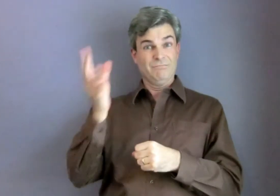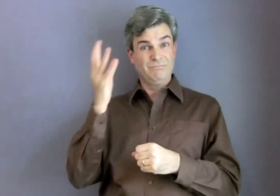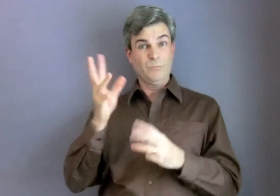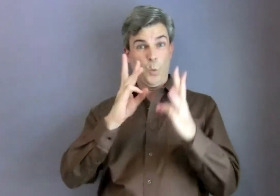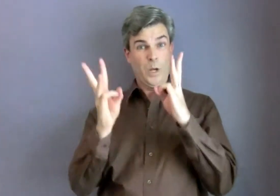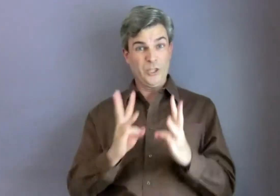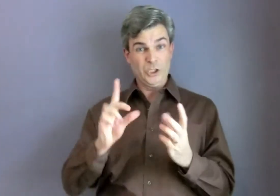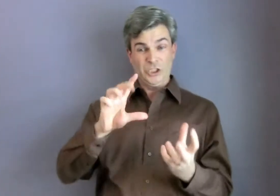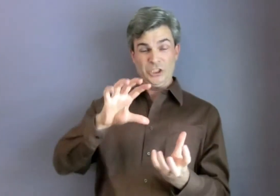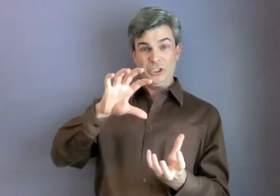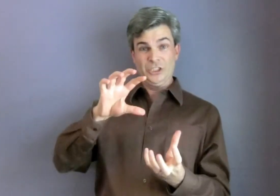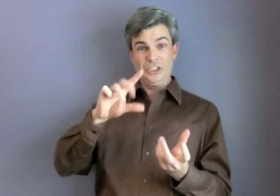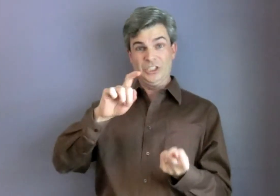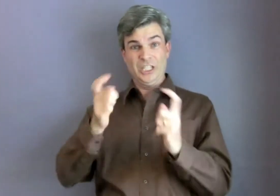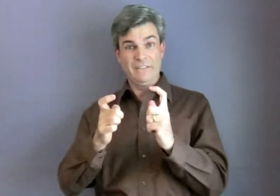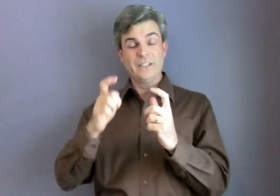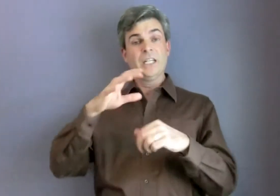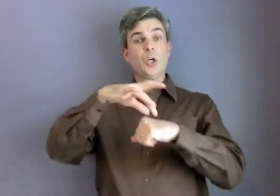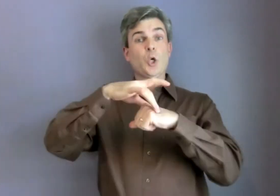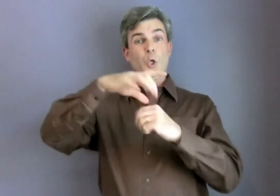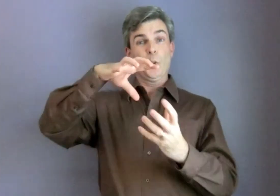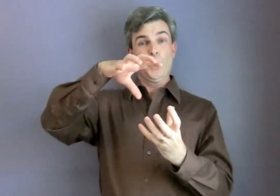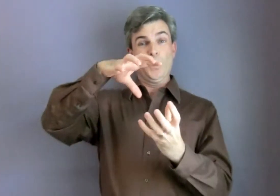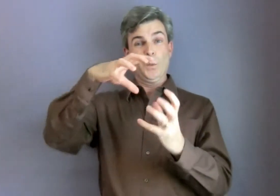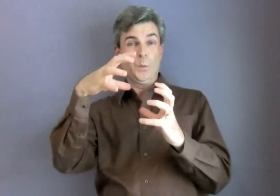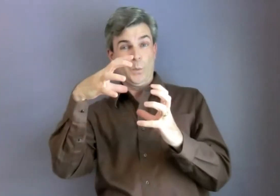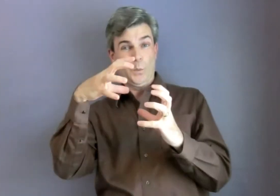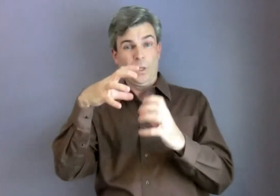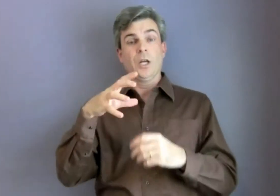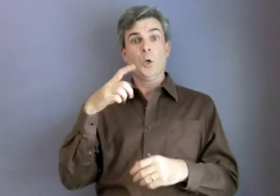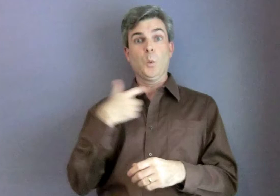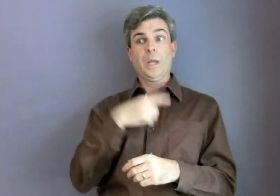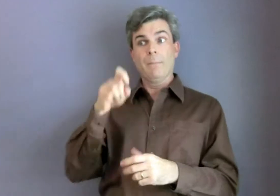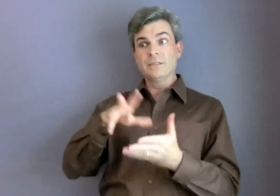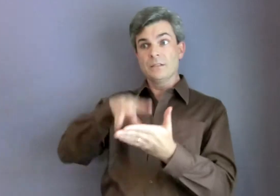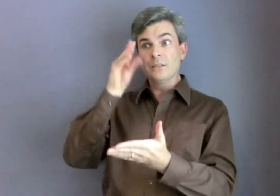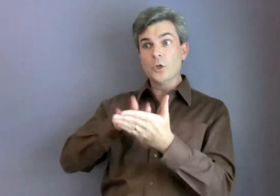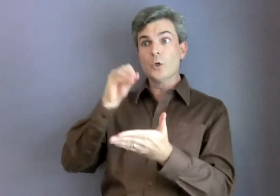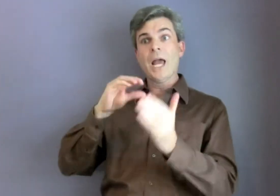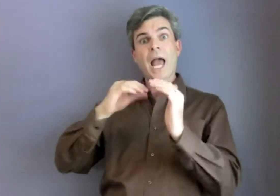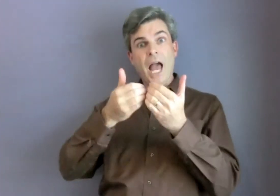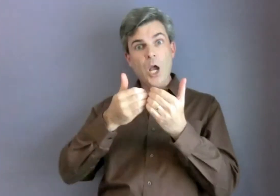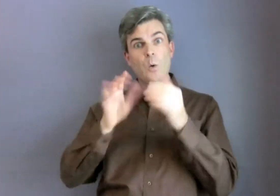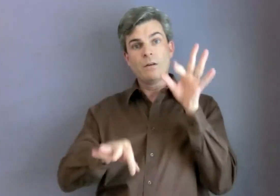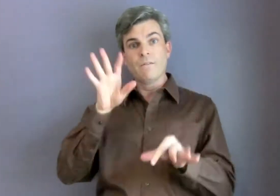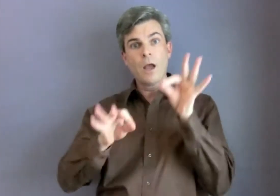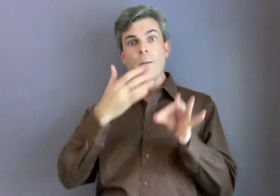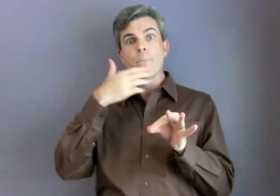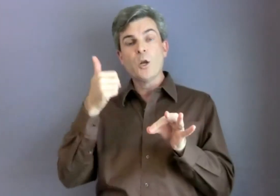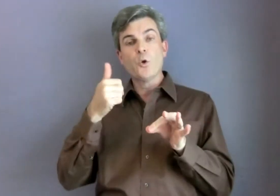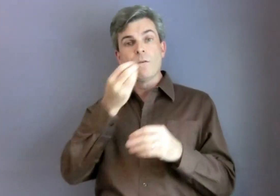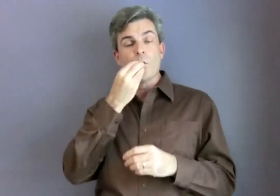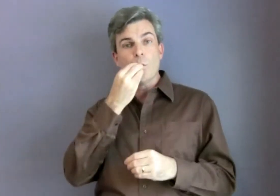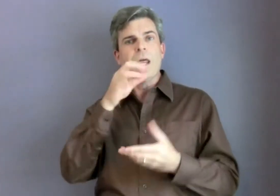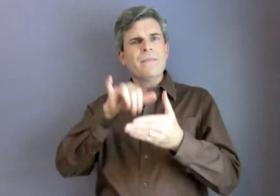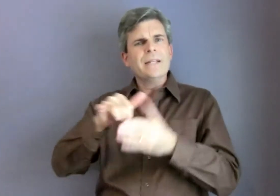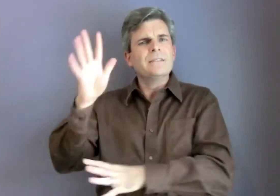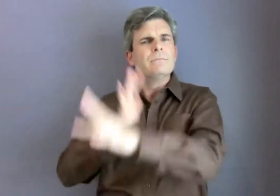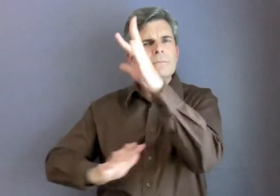figure out how to find better food, and we had to learn. There's Lucy, that's how we all began. We had to learn how to crack open animal